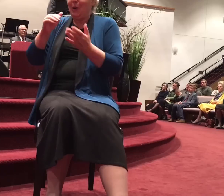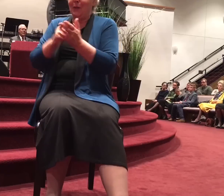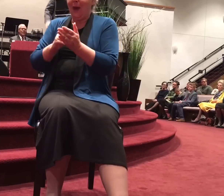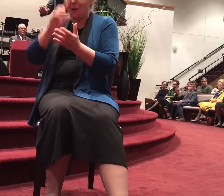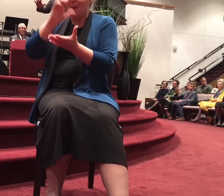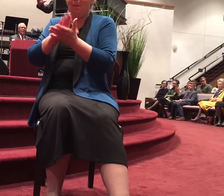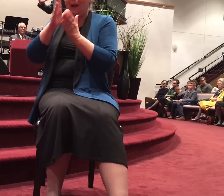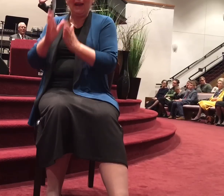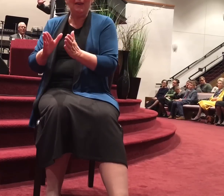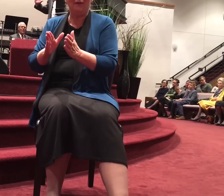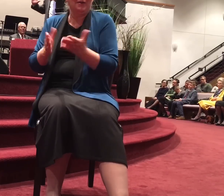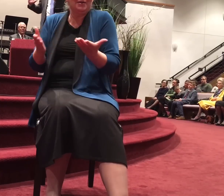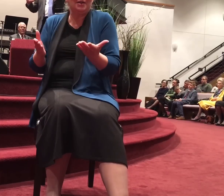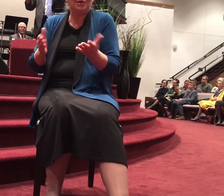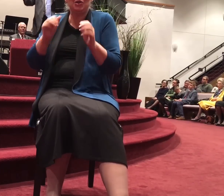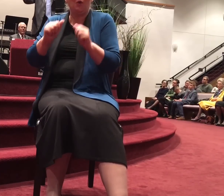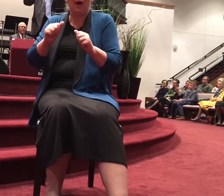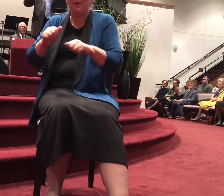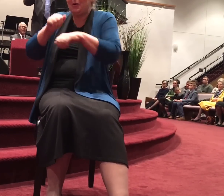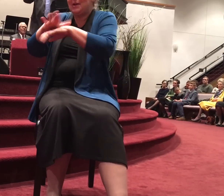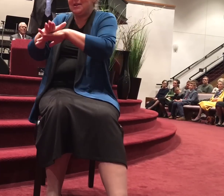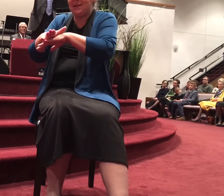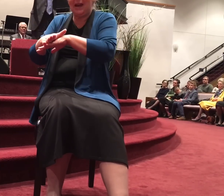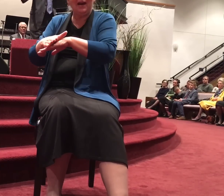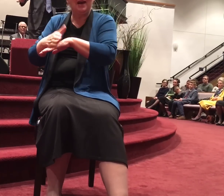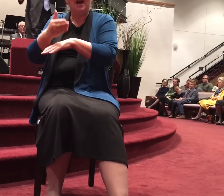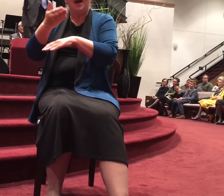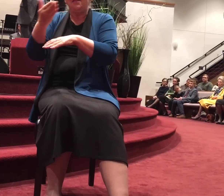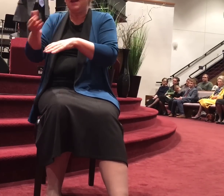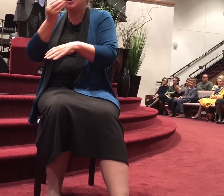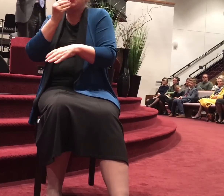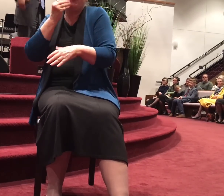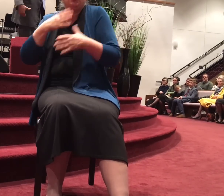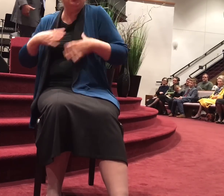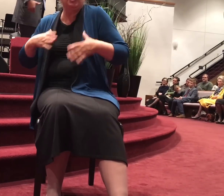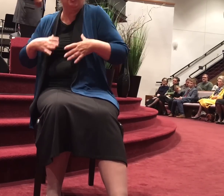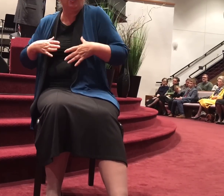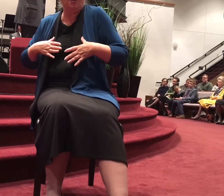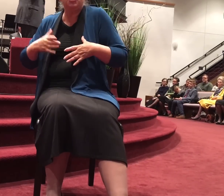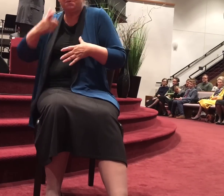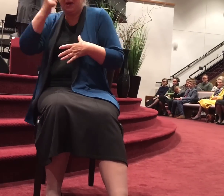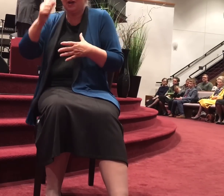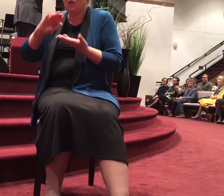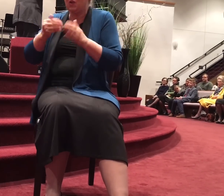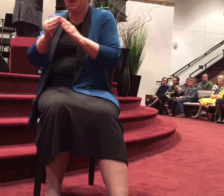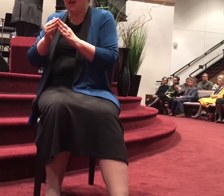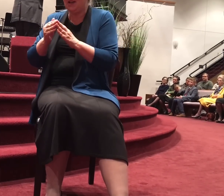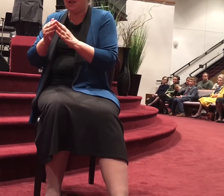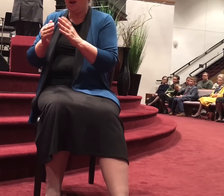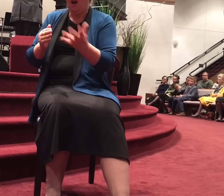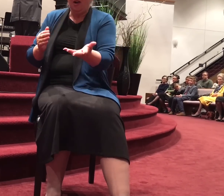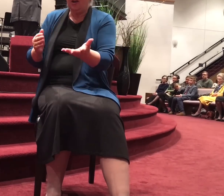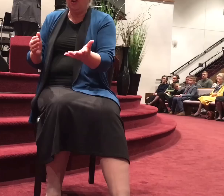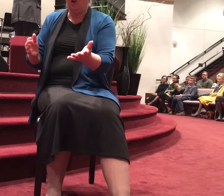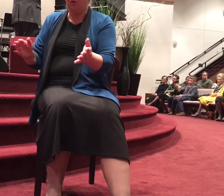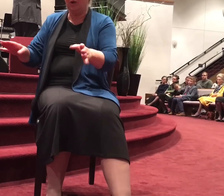clinic there. Again, we were able to get supplies to remote villages that were cut off because we had contacts. We were